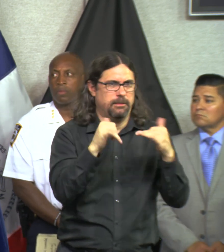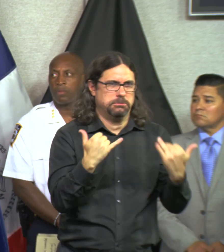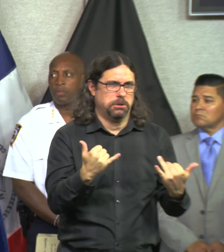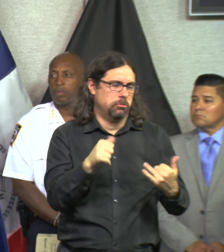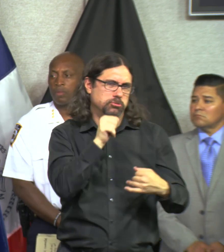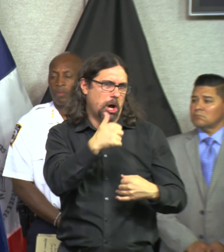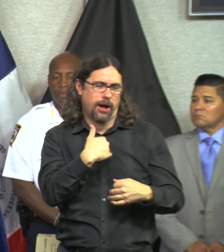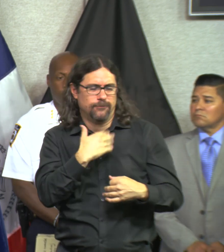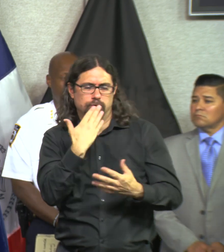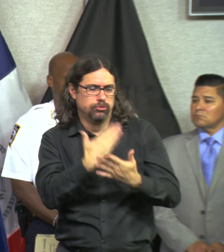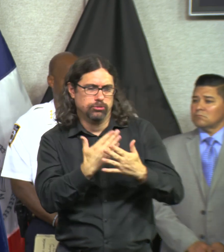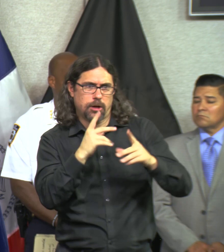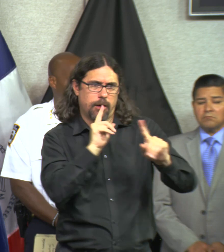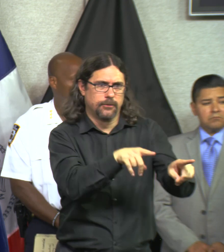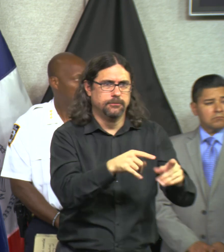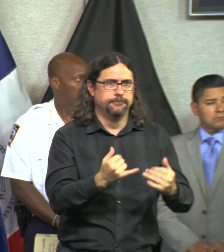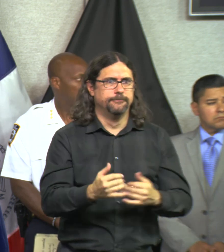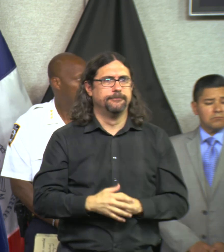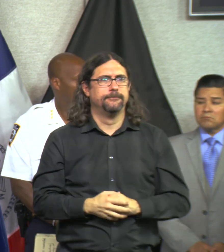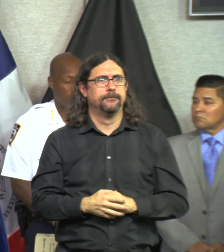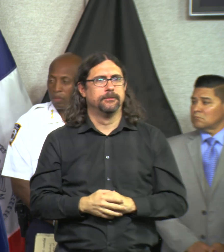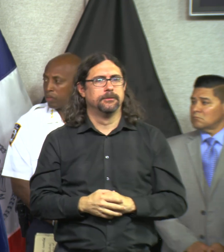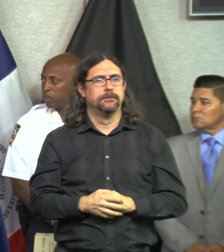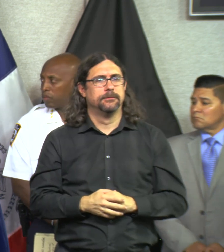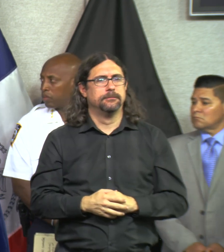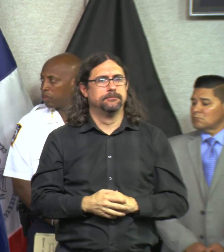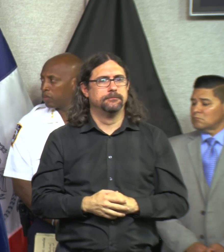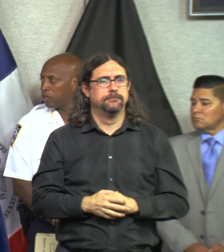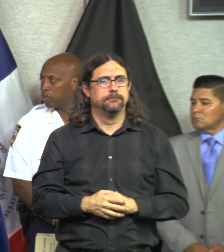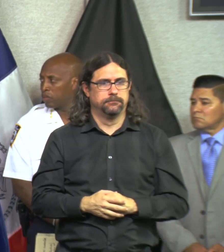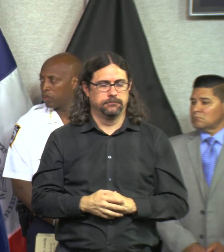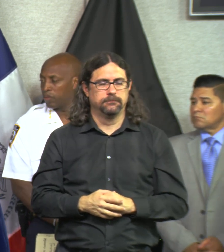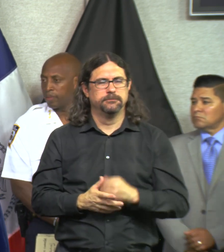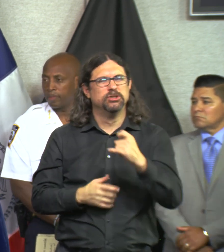let's have Commissioner Banks come on over and talk about that.